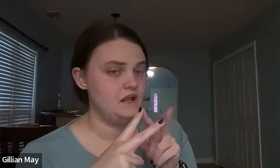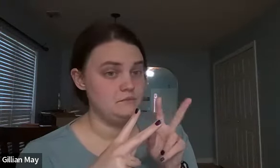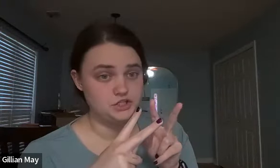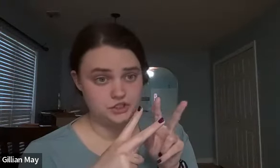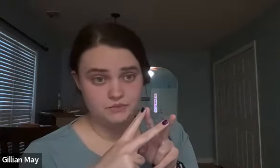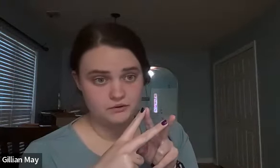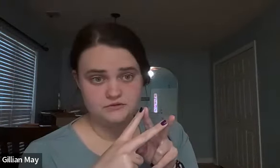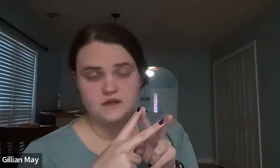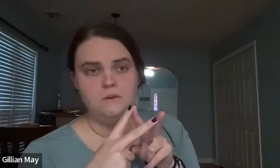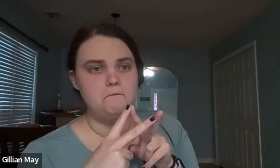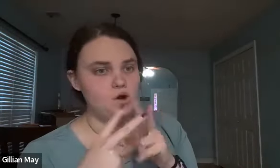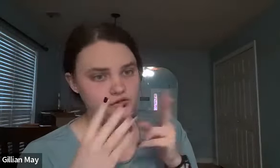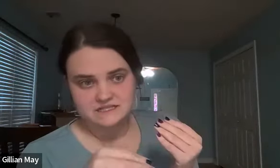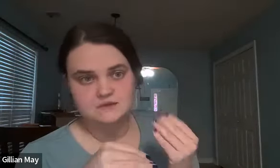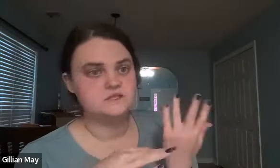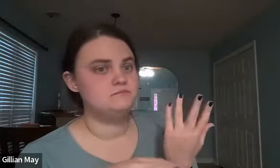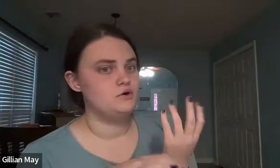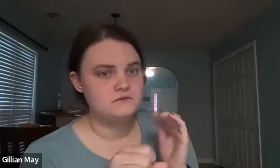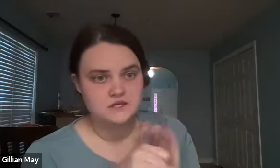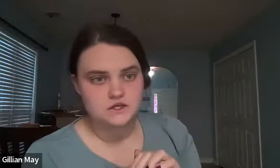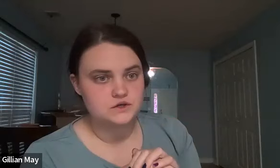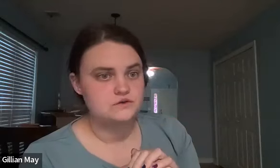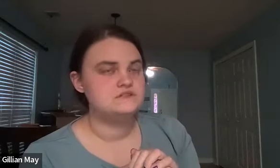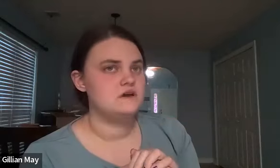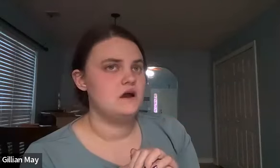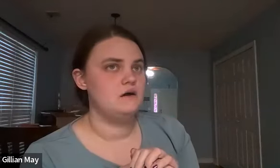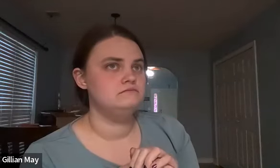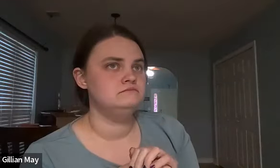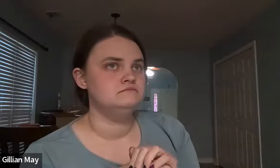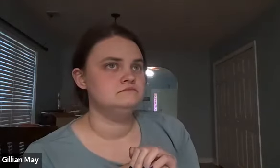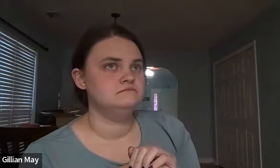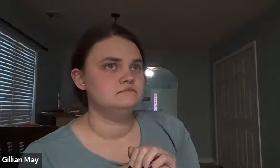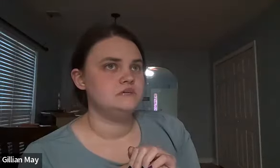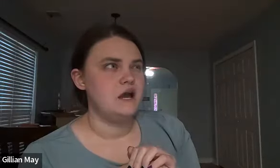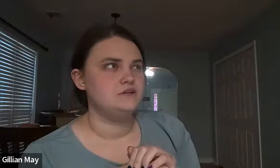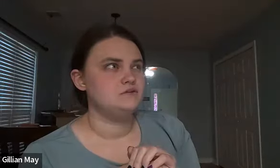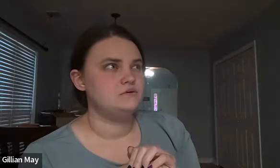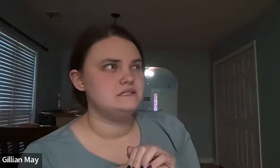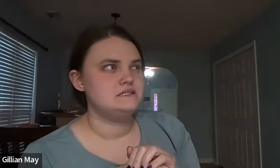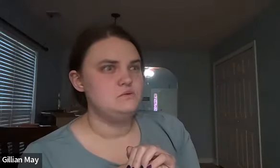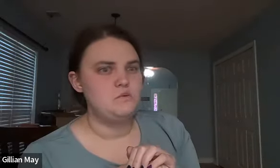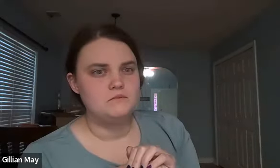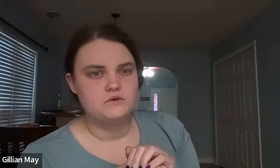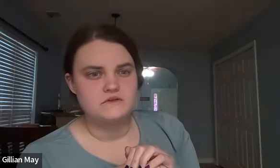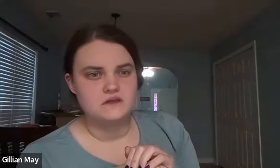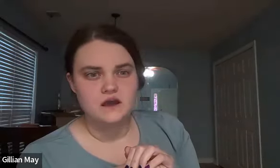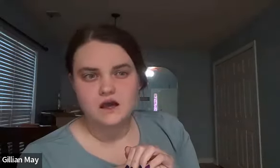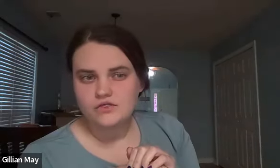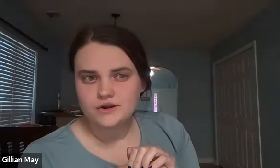gonna show you both. Both are accepted, both can be used. I don't always see one more than the other